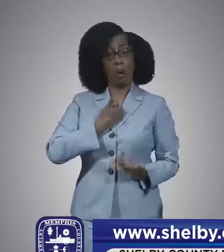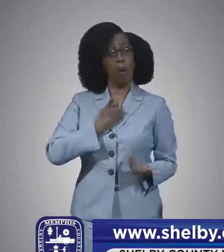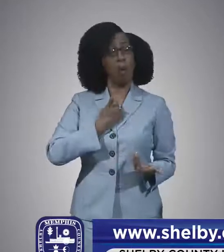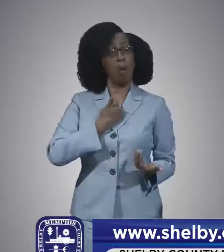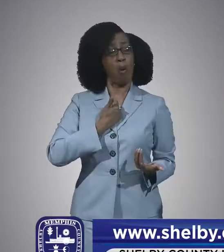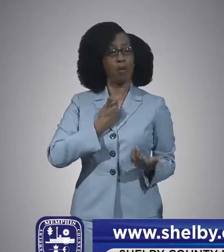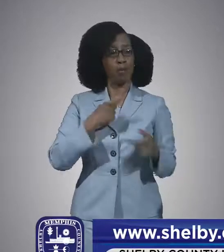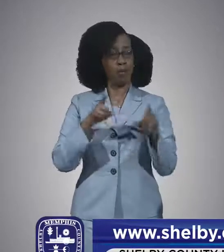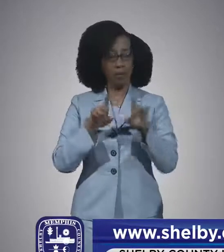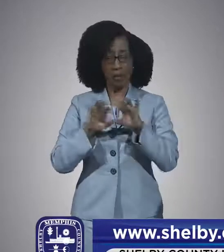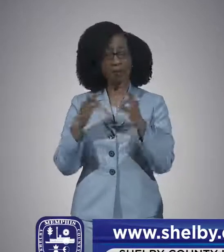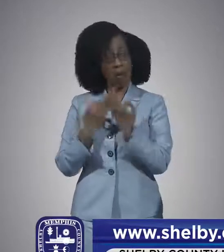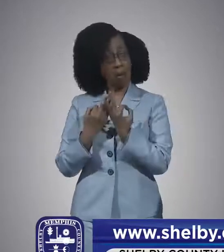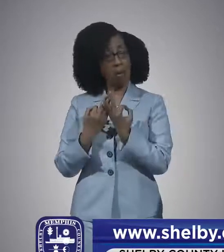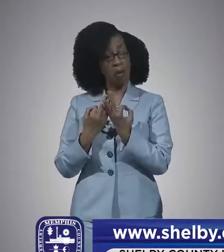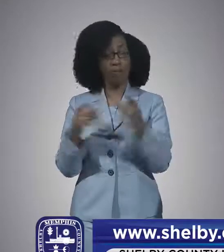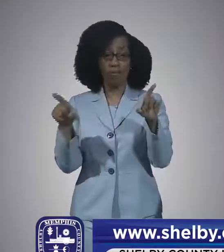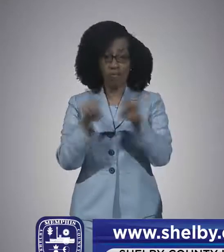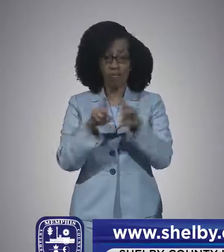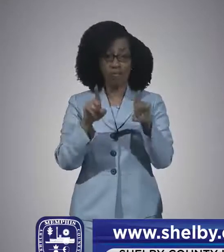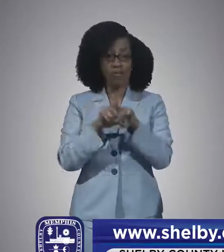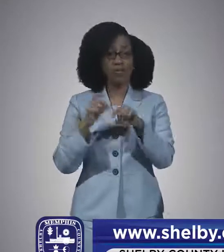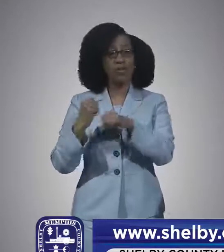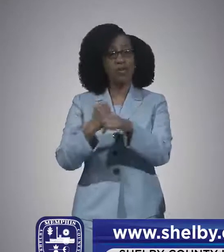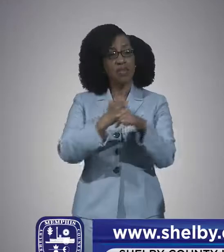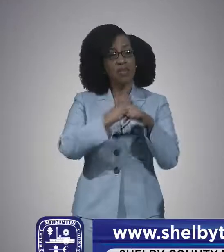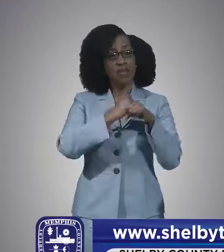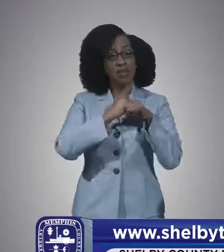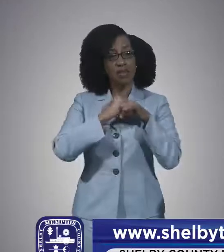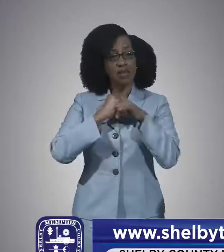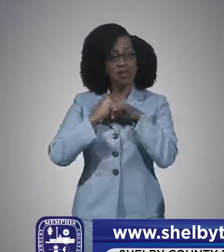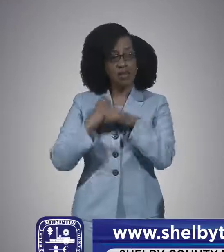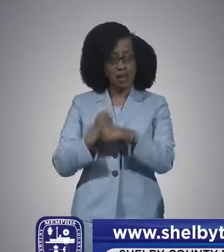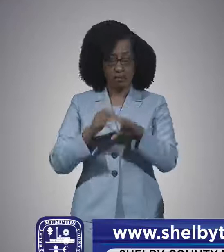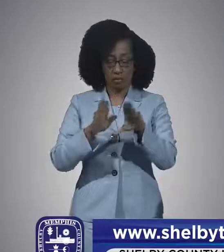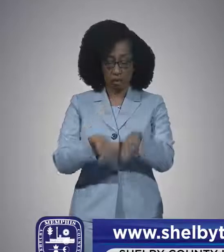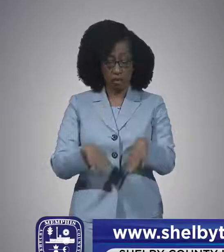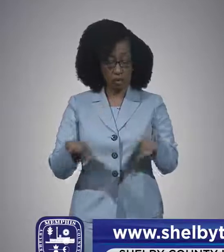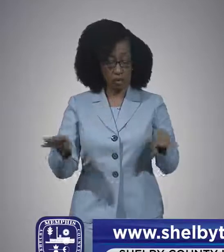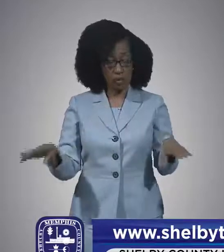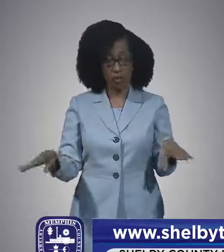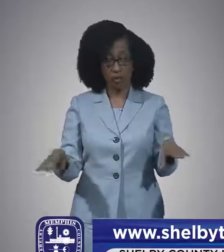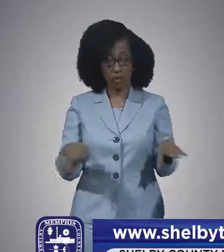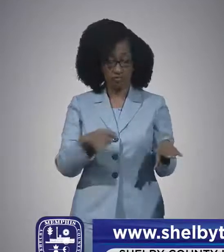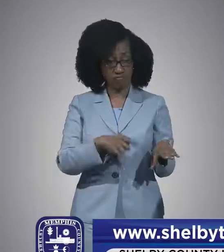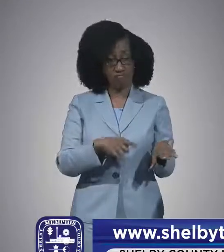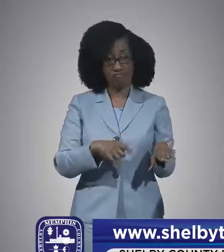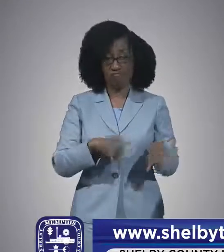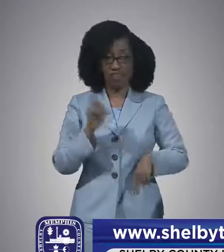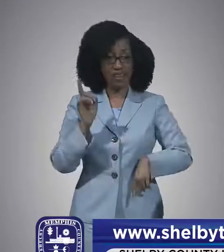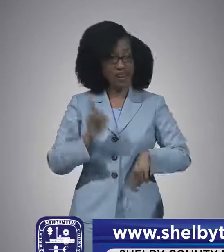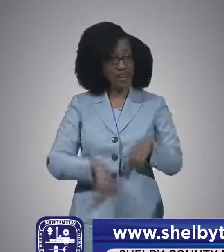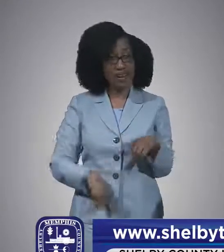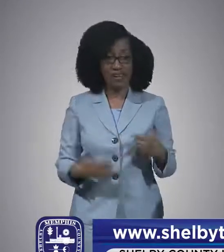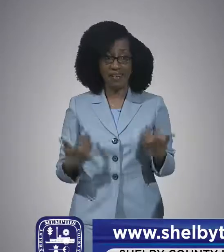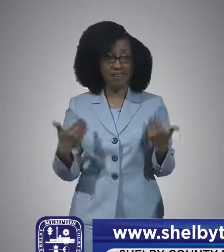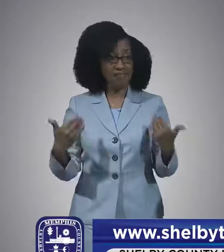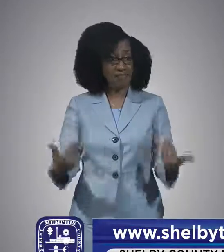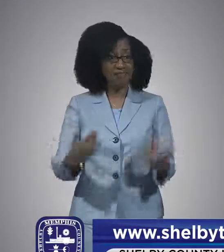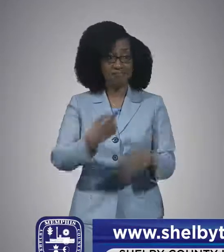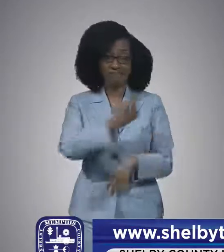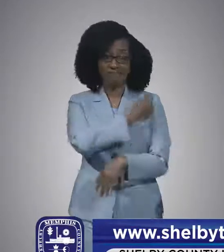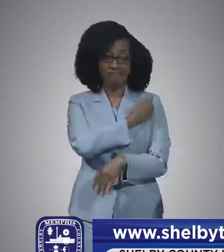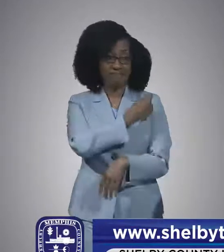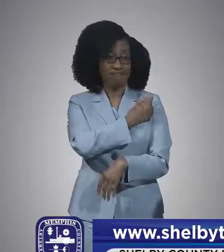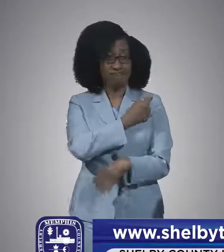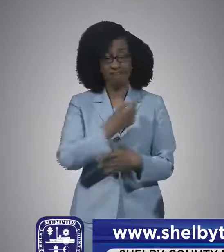their families, but also to protect the kids who cannot vote with their feet, like I was discussing earlier,